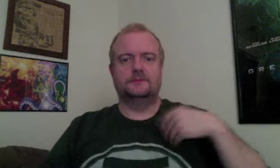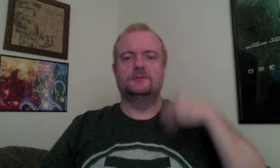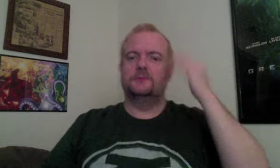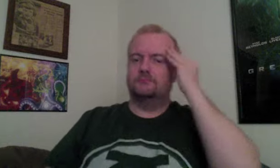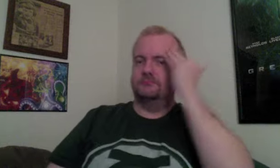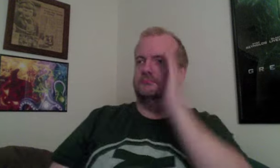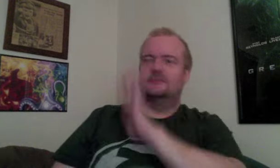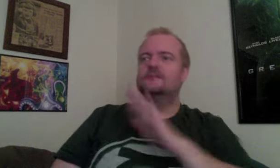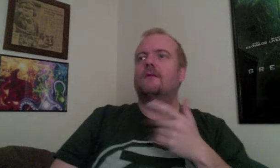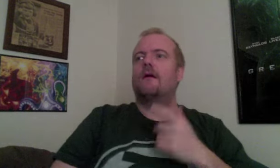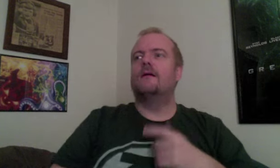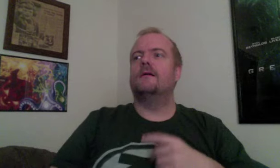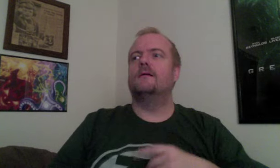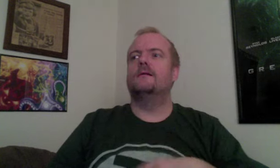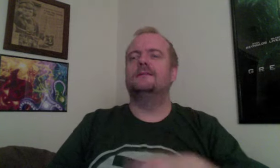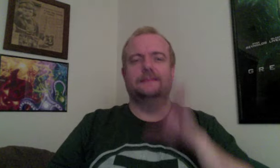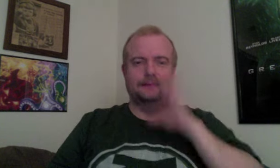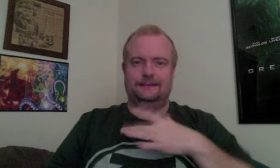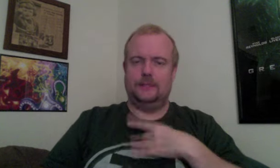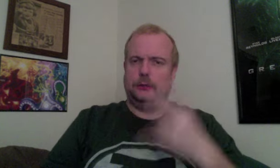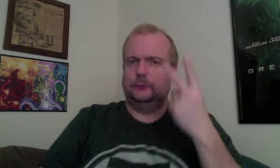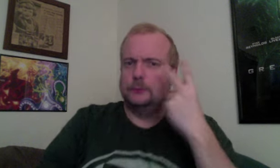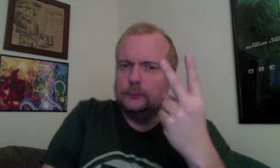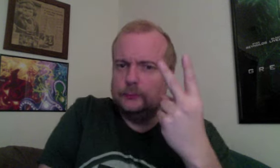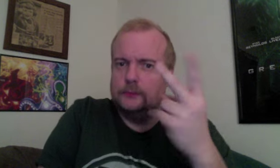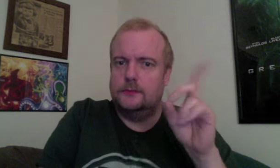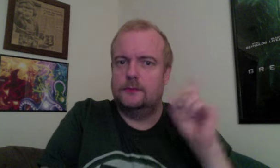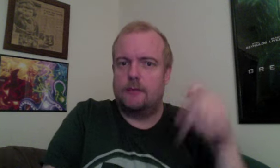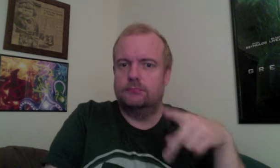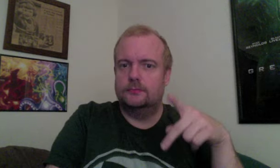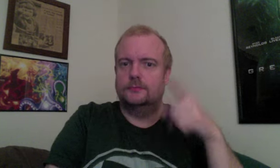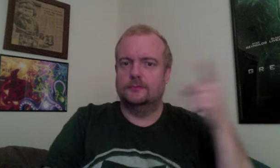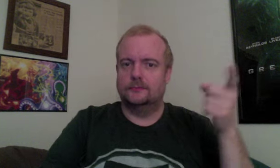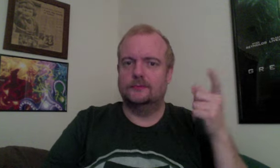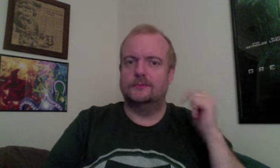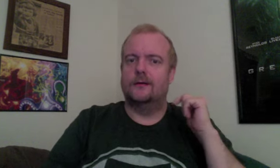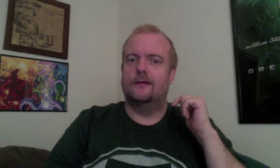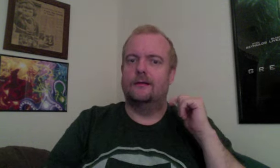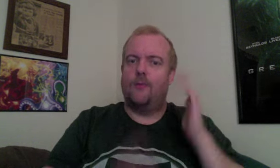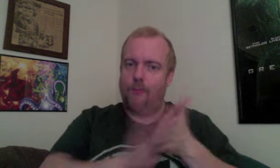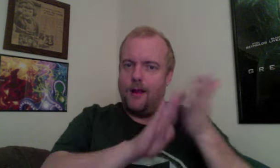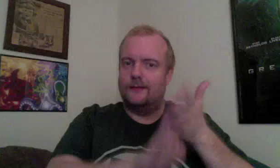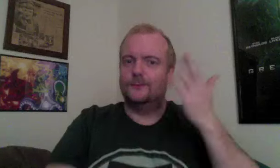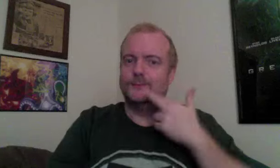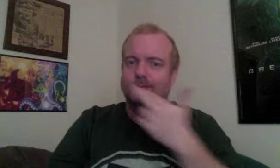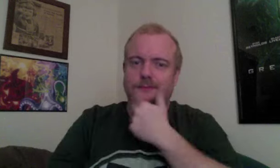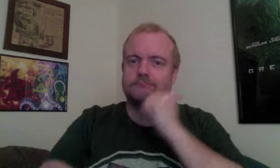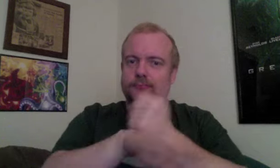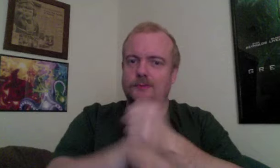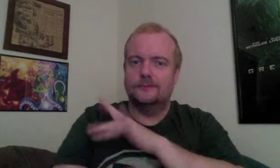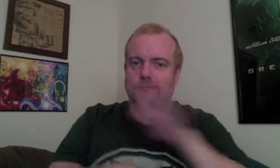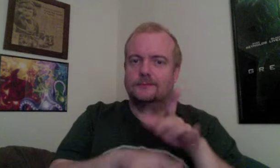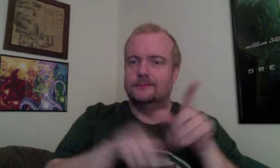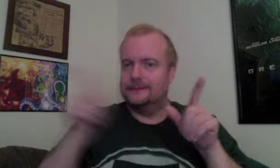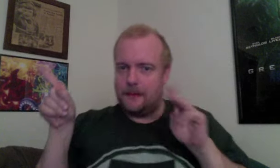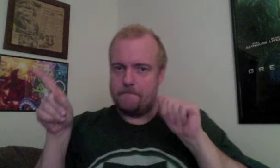10 plagues, blood, frogs, gnats, flies, plague, boils, hail,